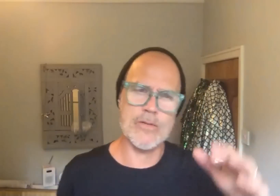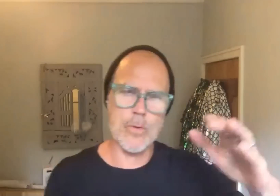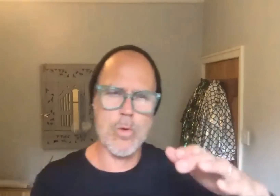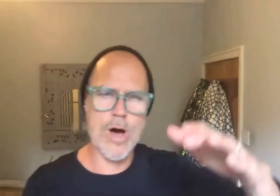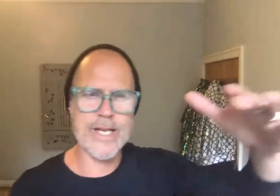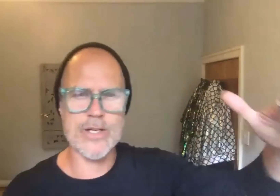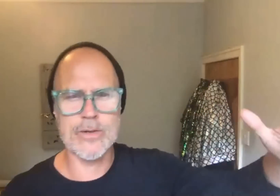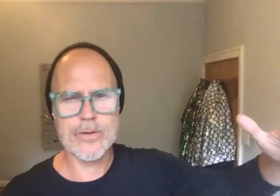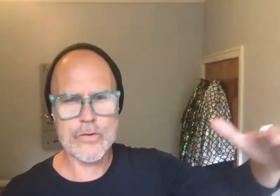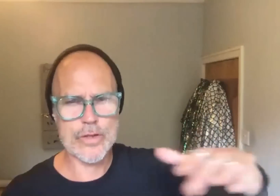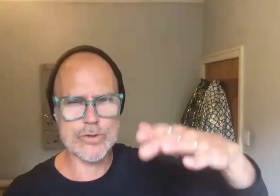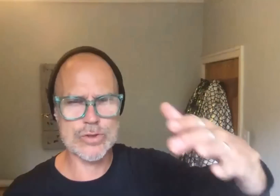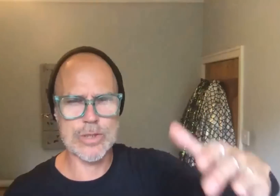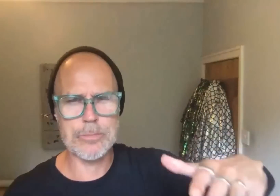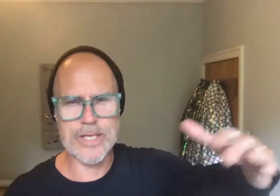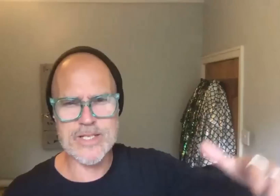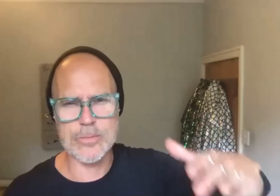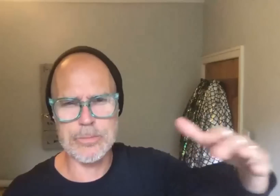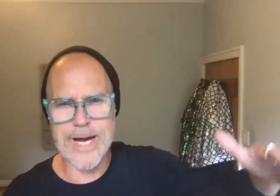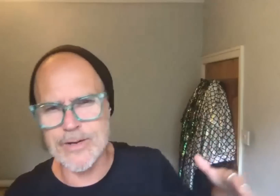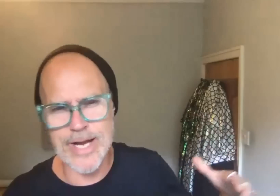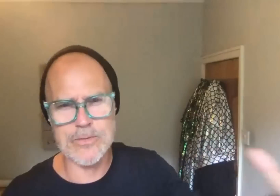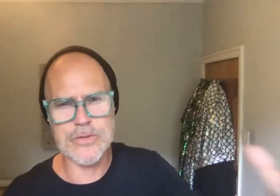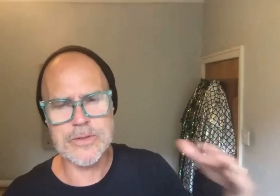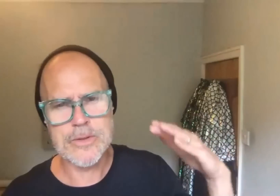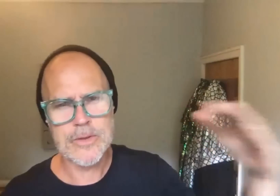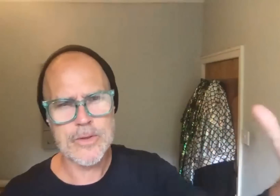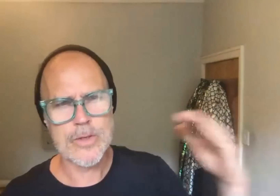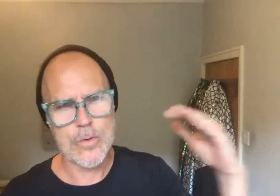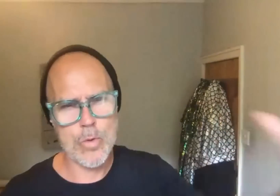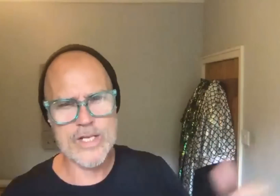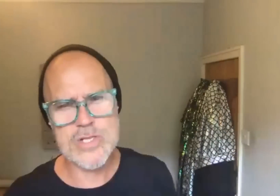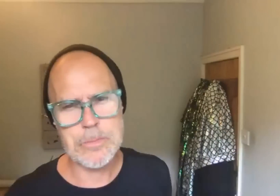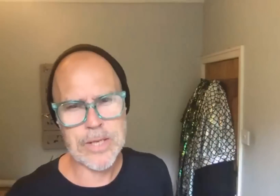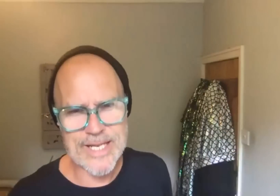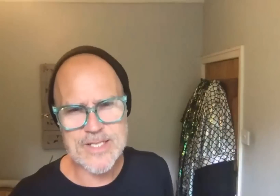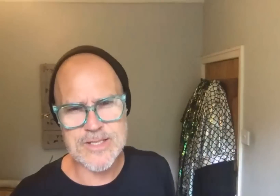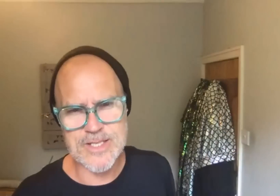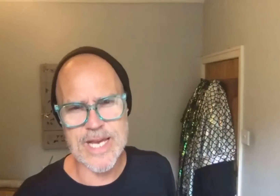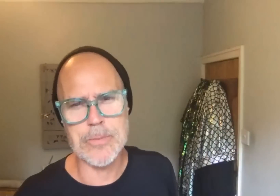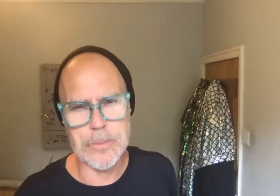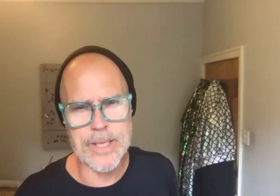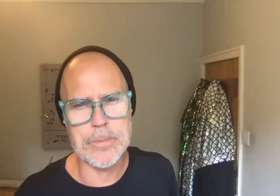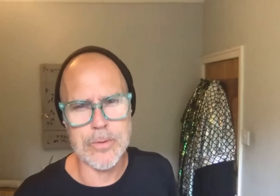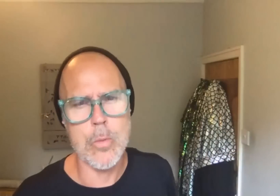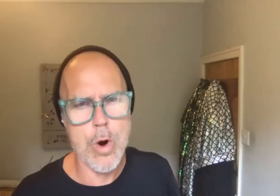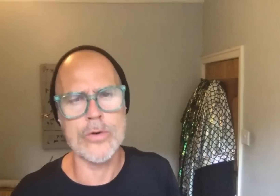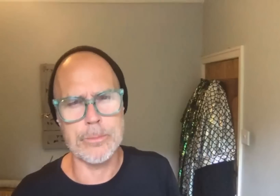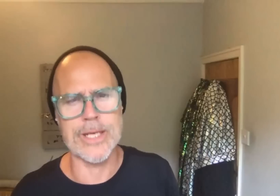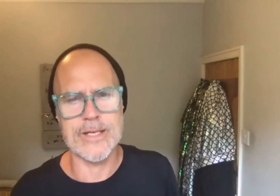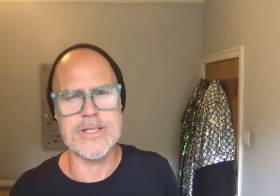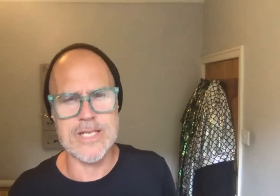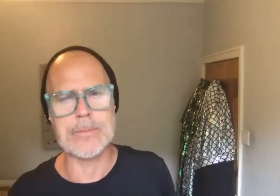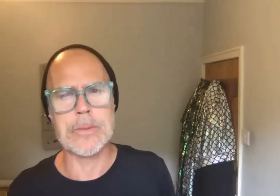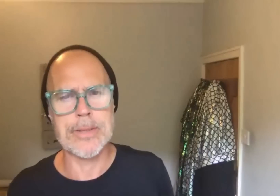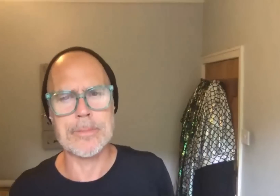aware of the wider social and political background, which places disabled people, the 1